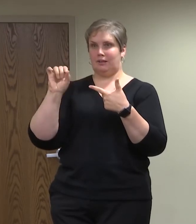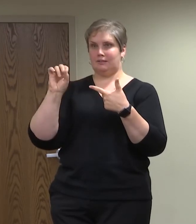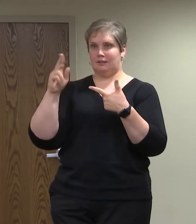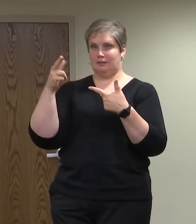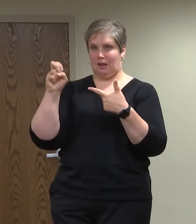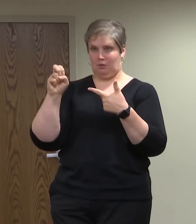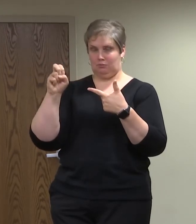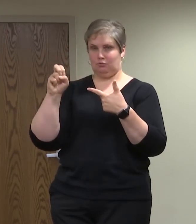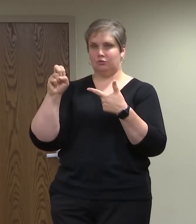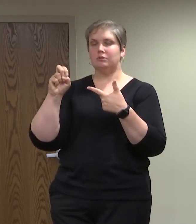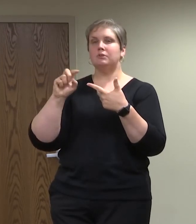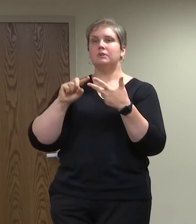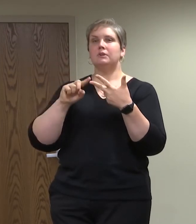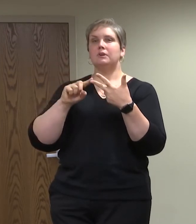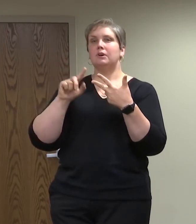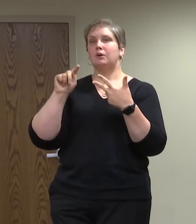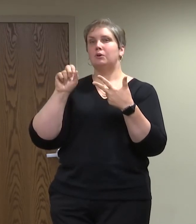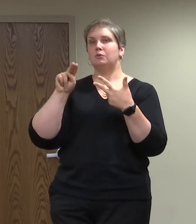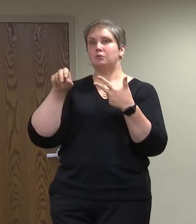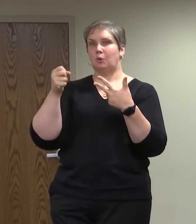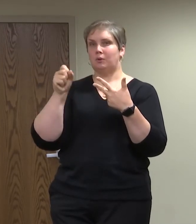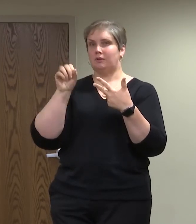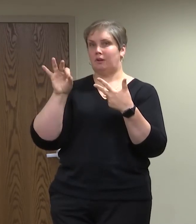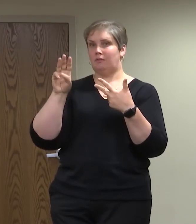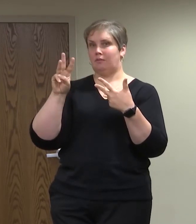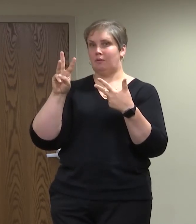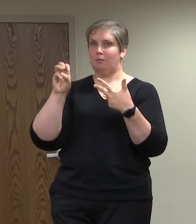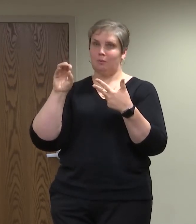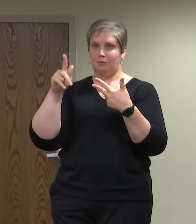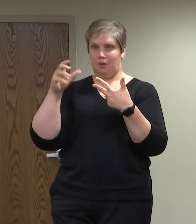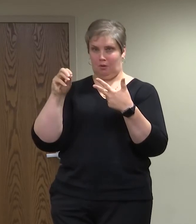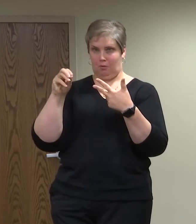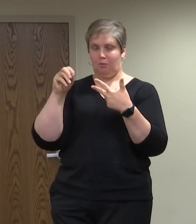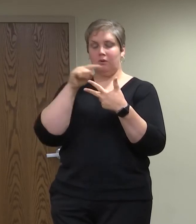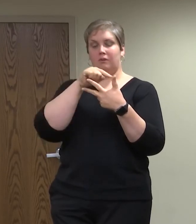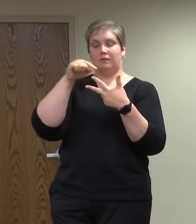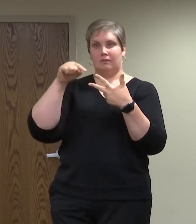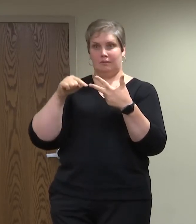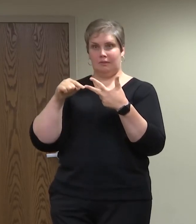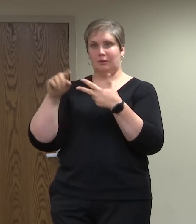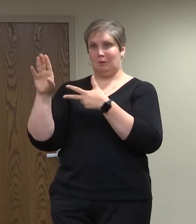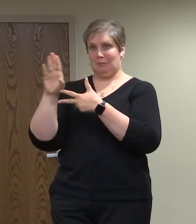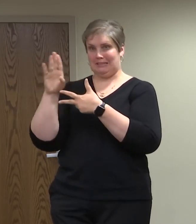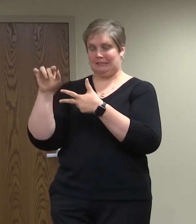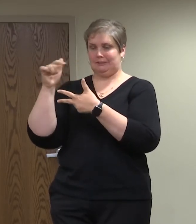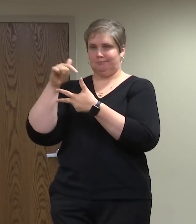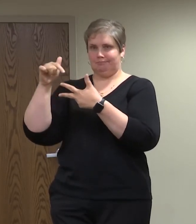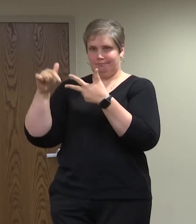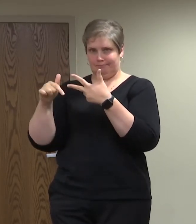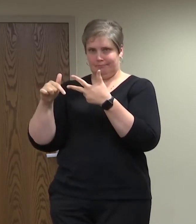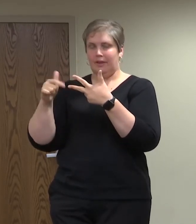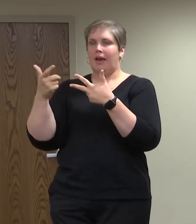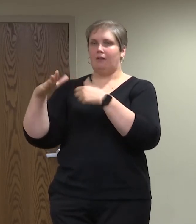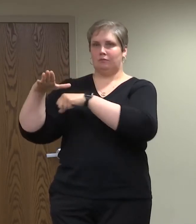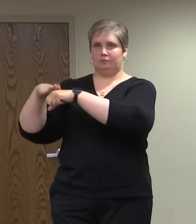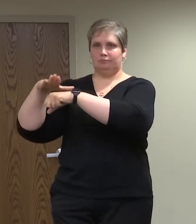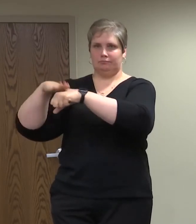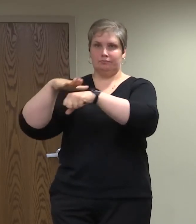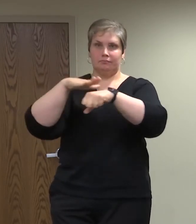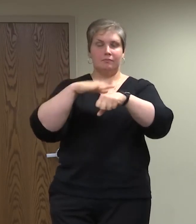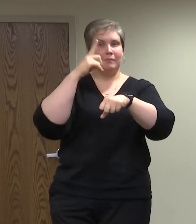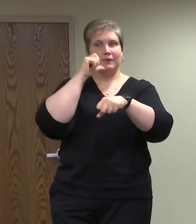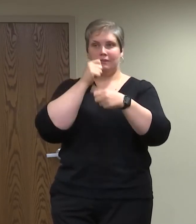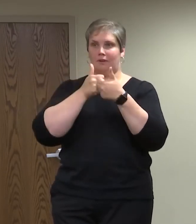Rockford, Illinois, and Tony's of Winnebago in Winnebago, Illinois. These entities will be posted on the website, and they've